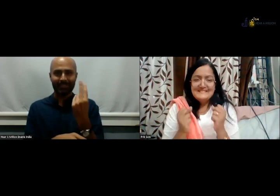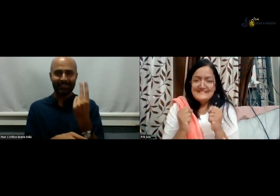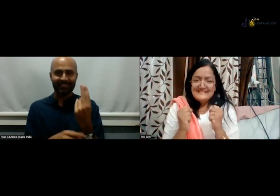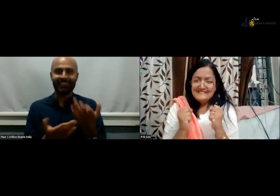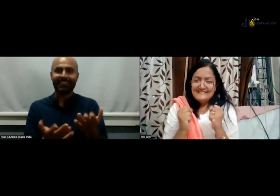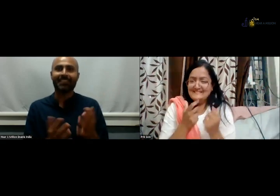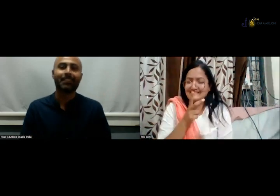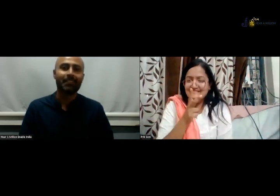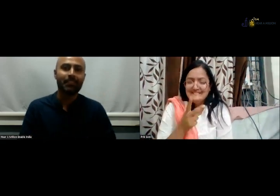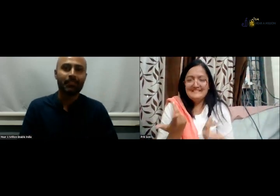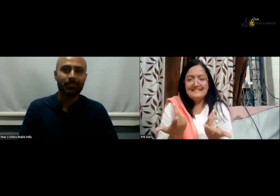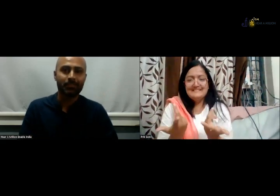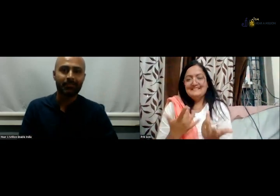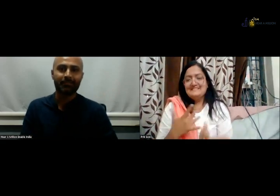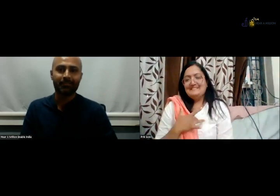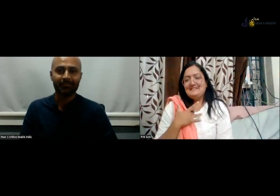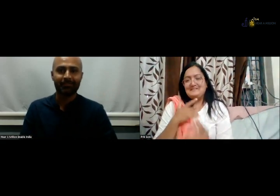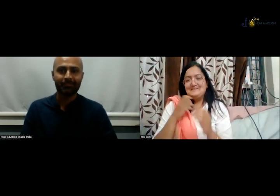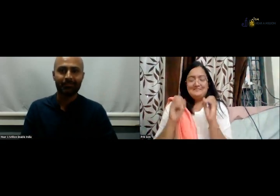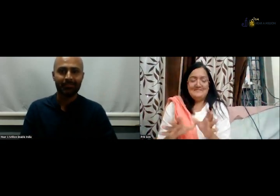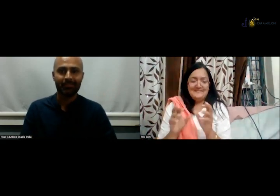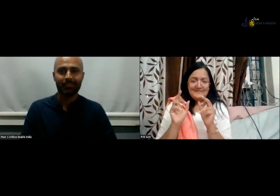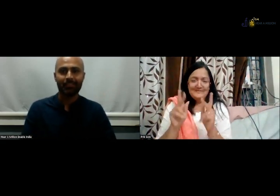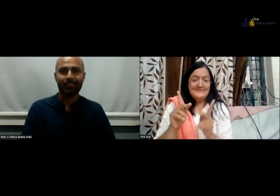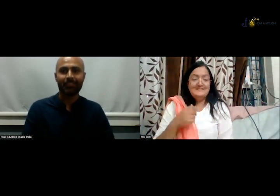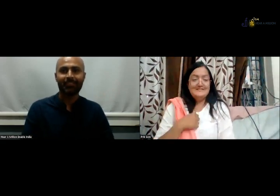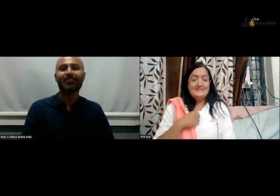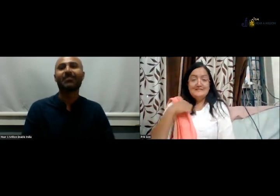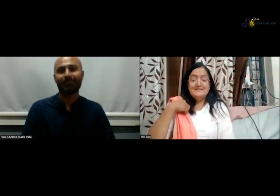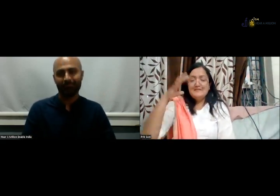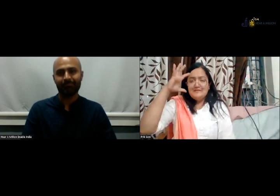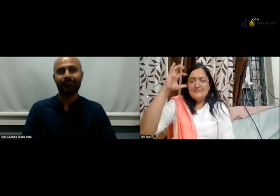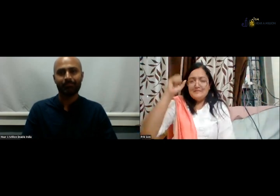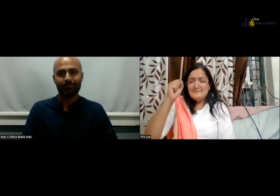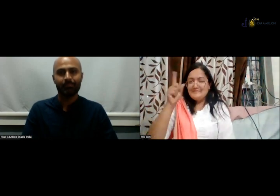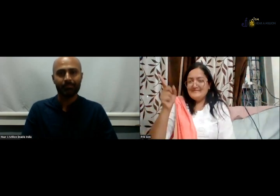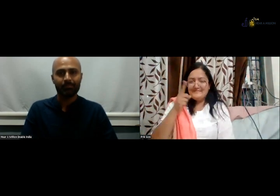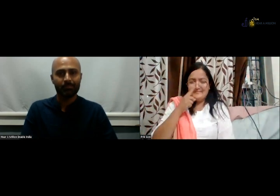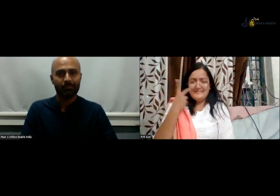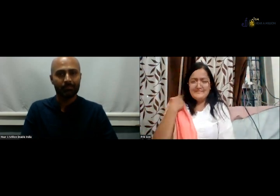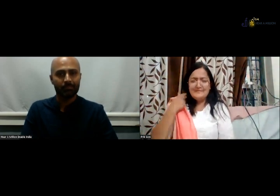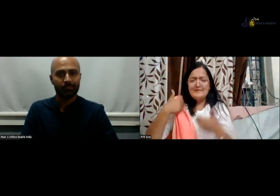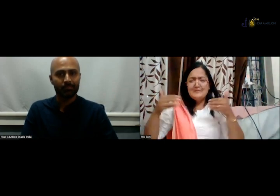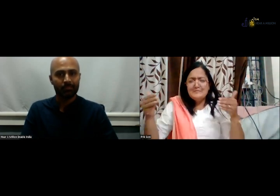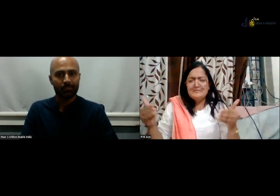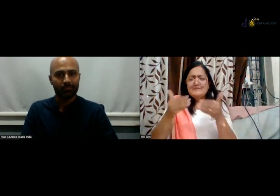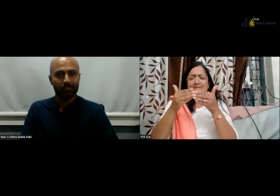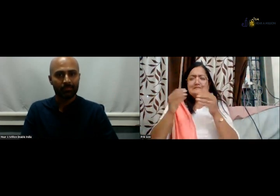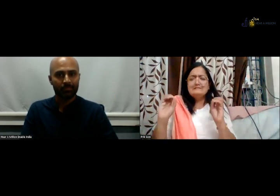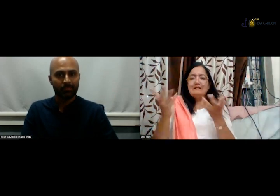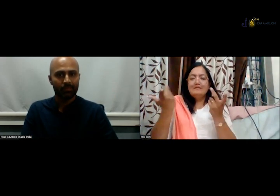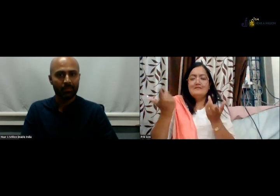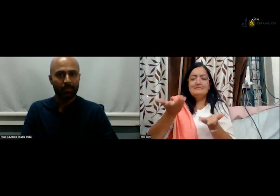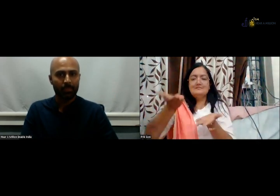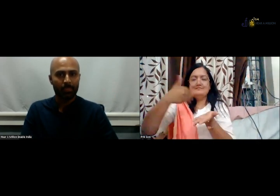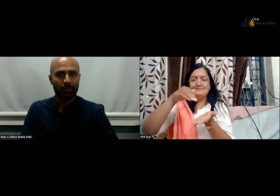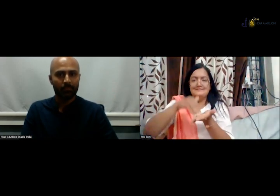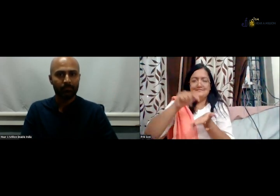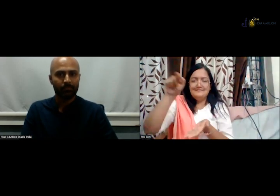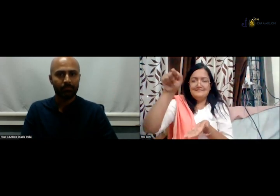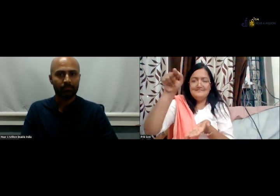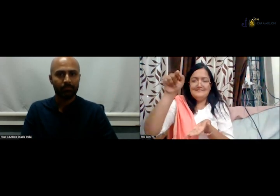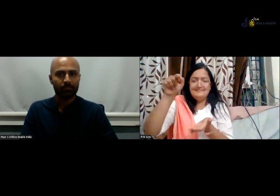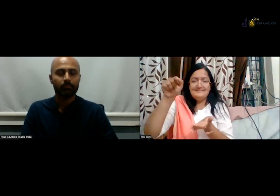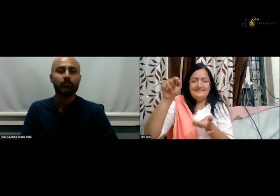Hello, Preeti. So you can share 2 minutes thoughts. I feel so bad here. Okay, let me share here. So when